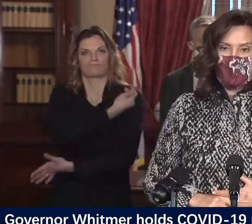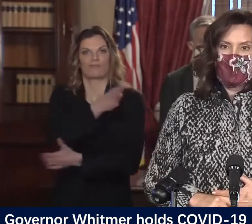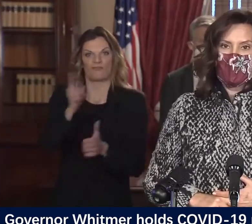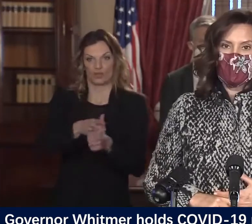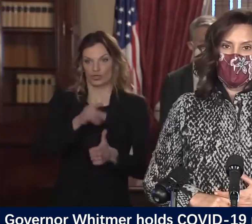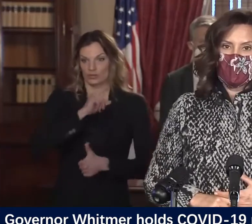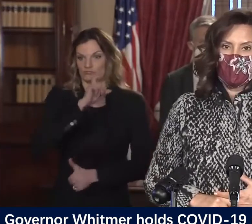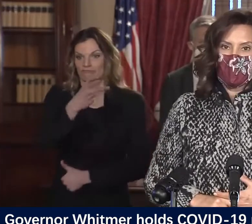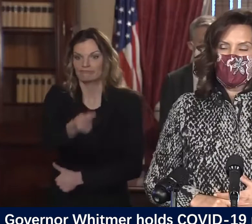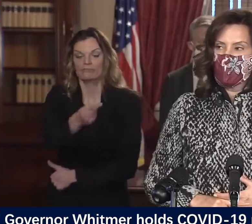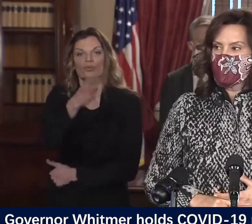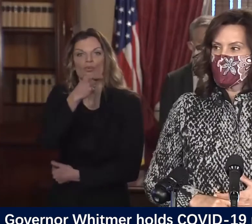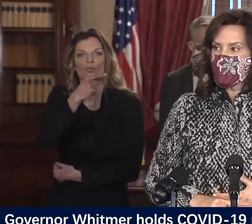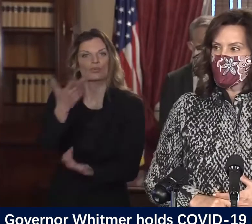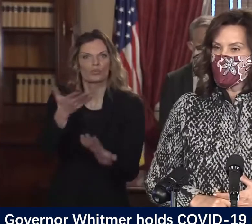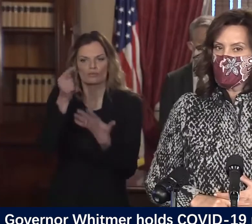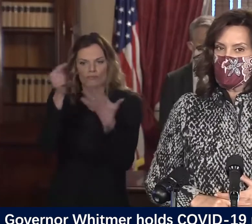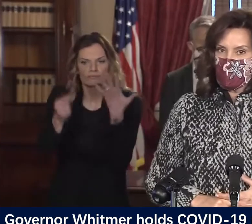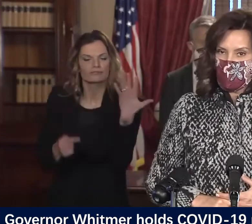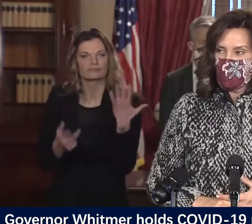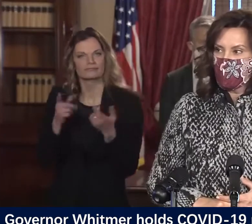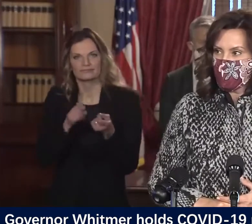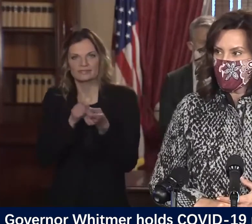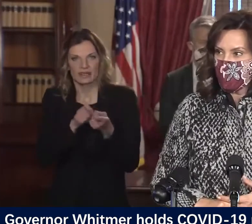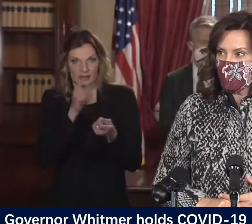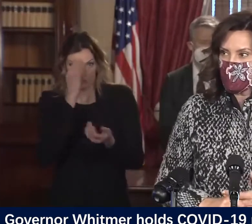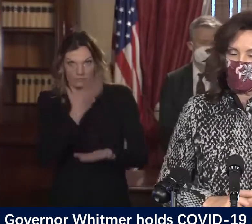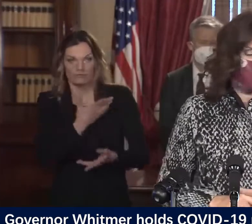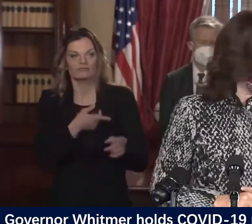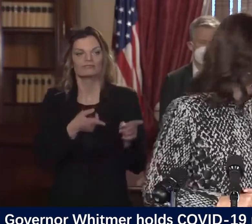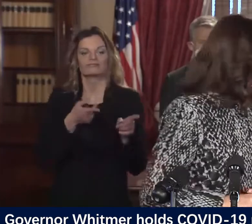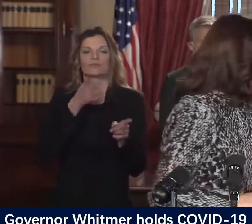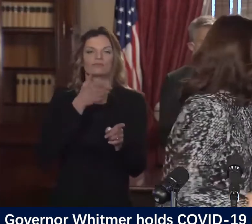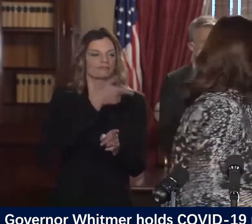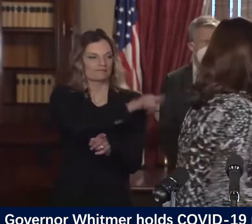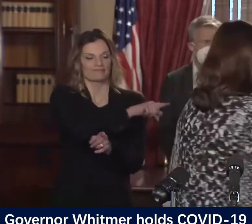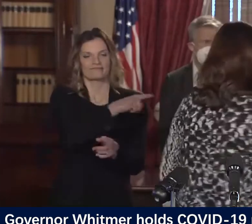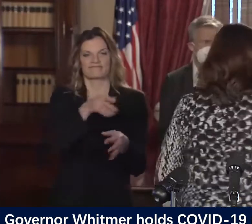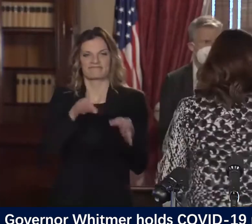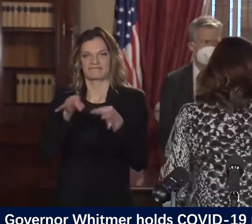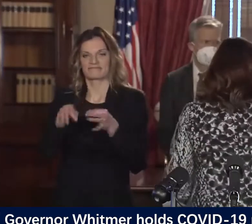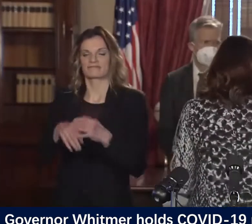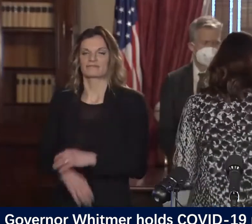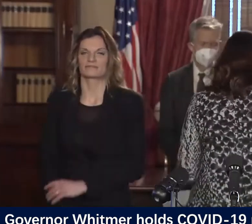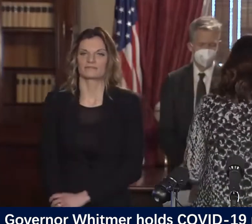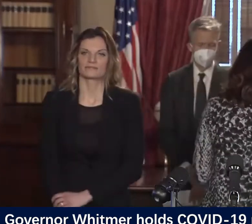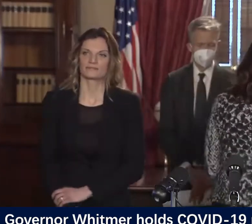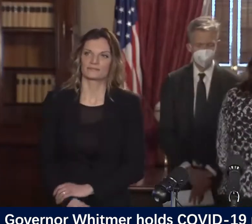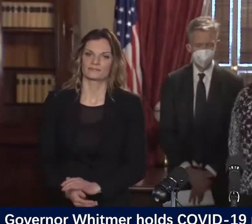thing. Yep, I am going to let Dr. Caldoun answer that one, Kathy.